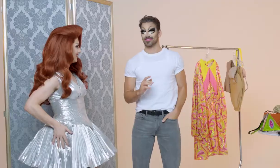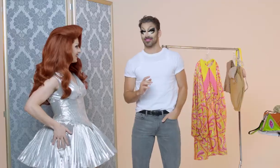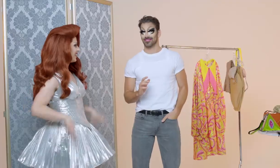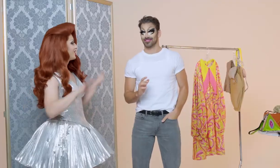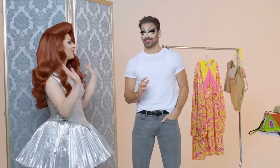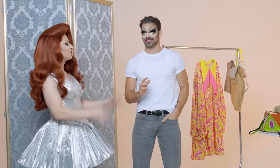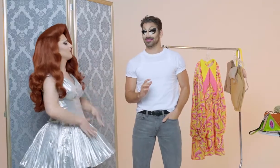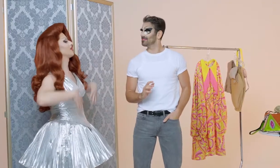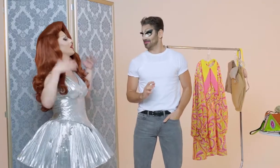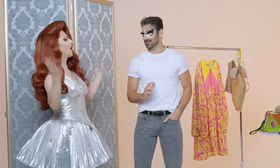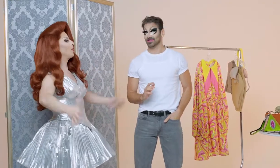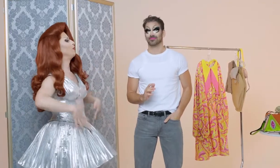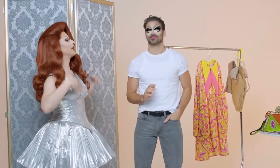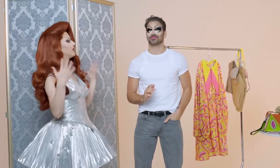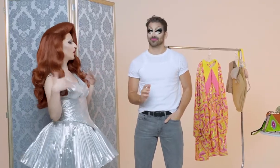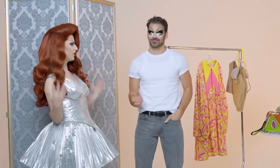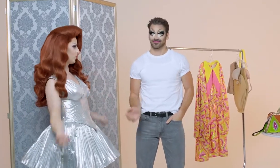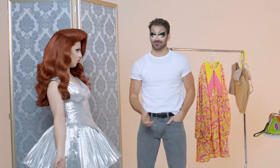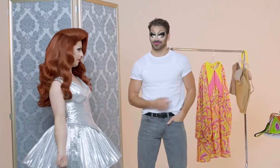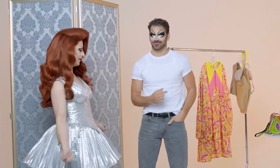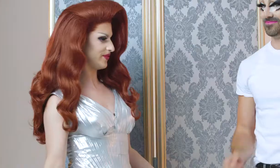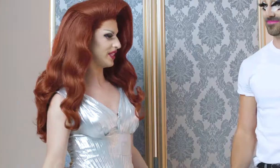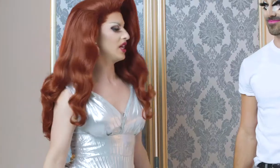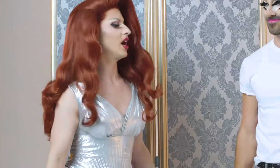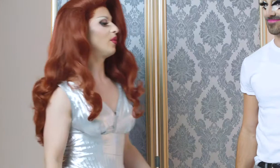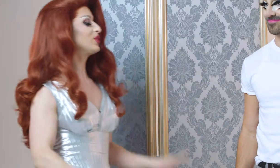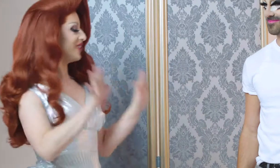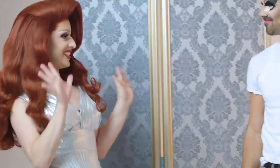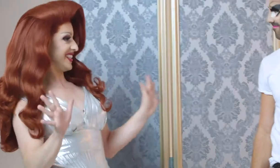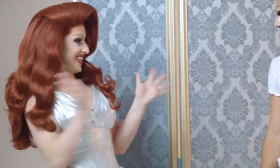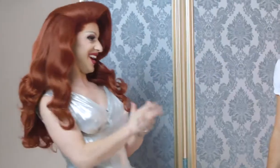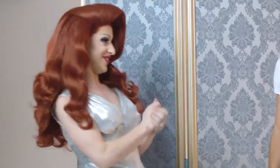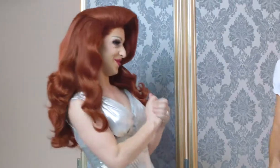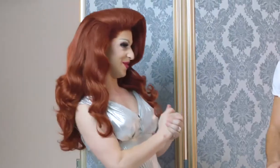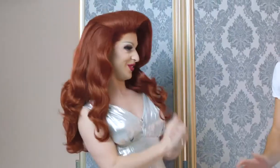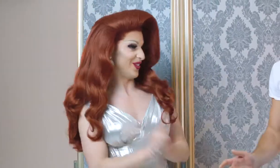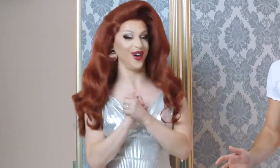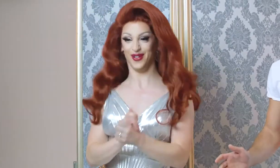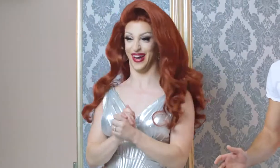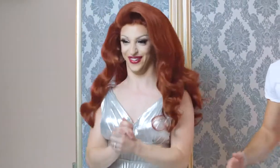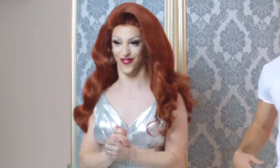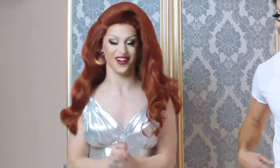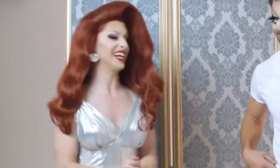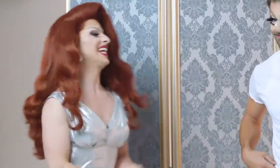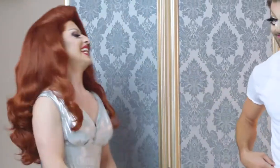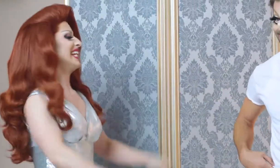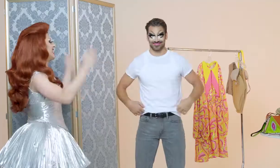pads so that you look like a big, curvy woman. Which means it's time for the moment we've all been waiting for.